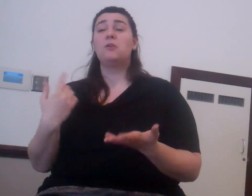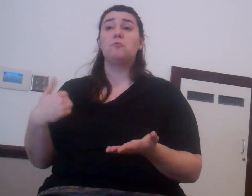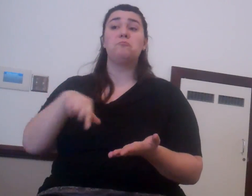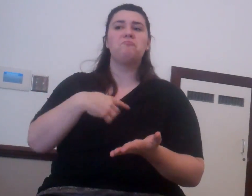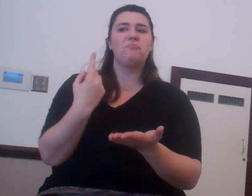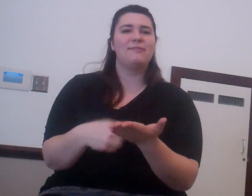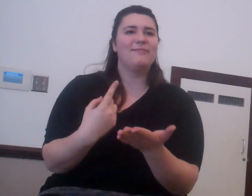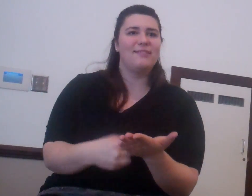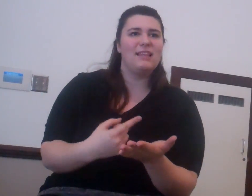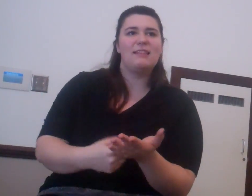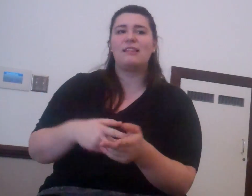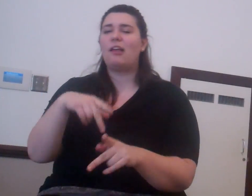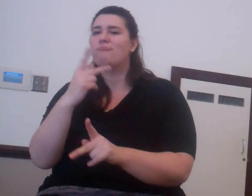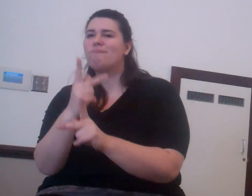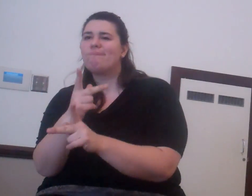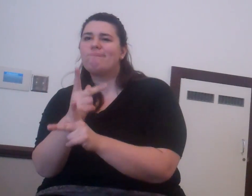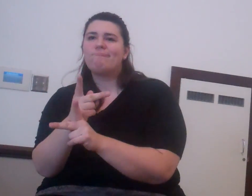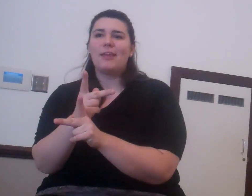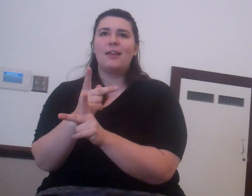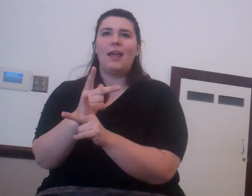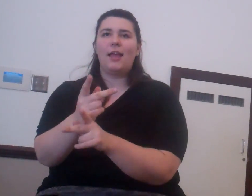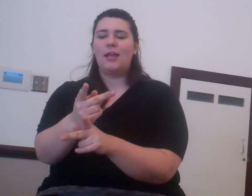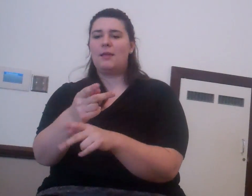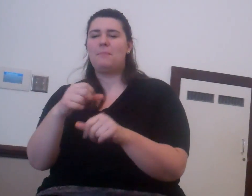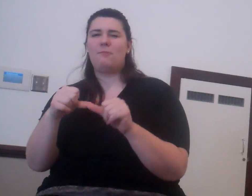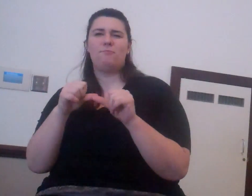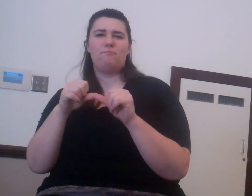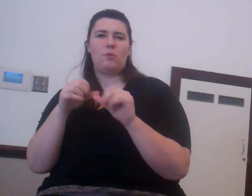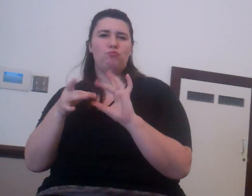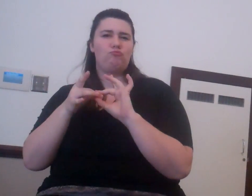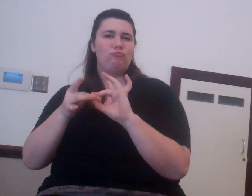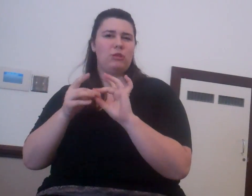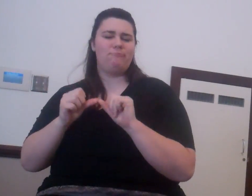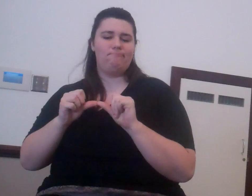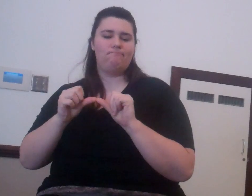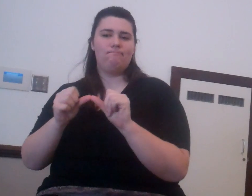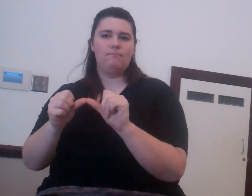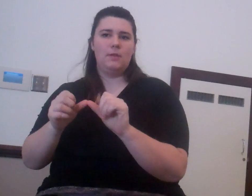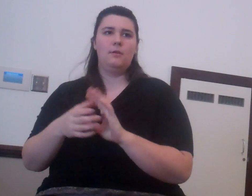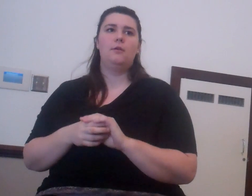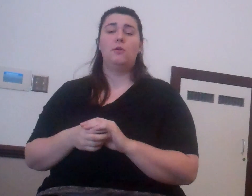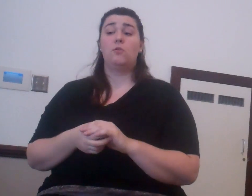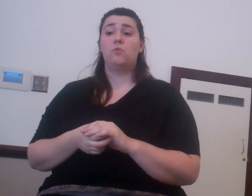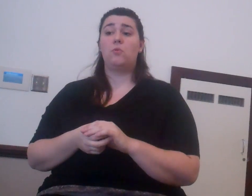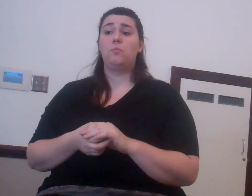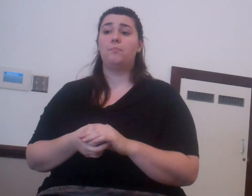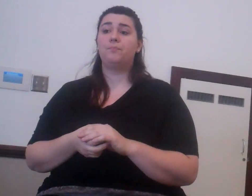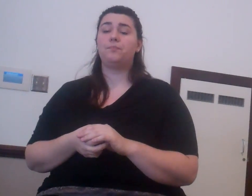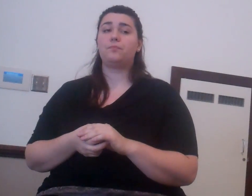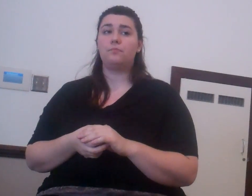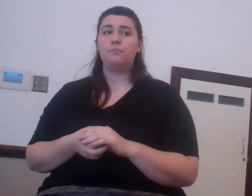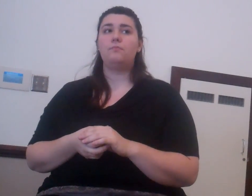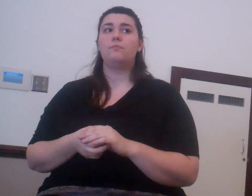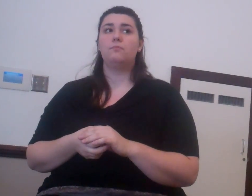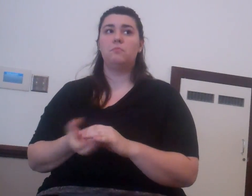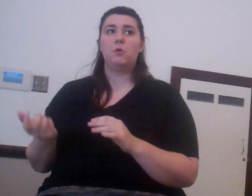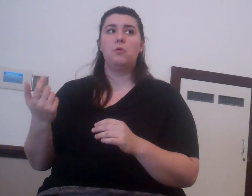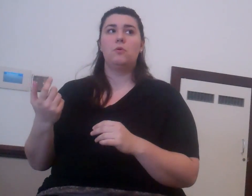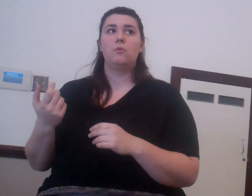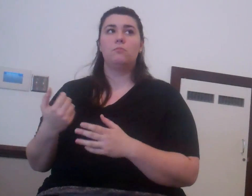we consider maintenance and a peer relationship at work, we're really looking at a lot of the same